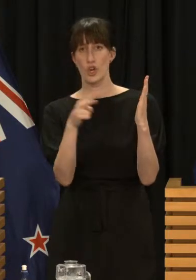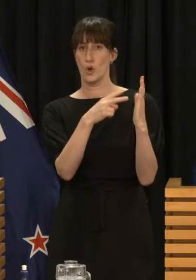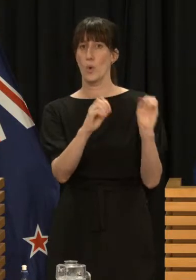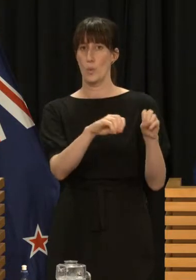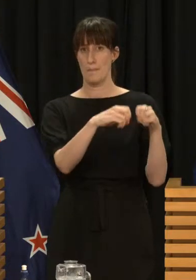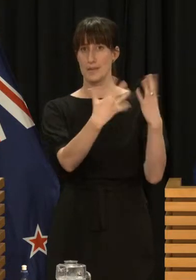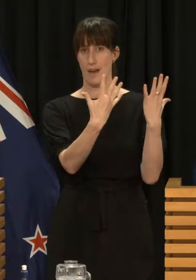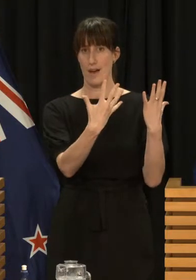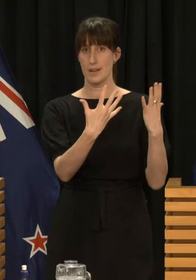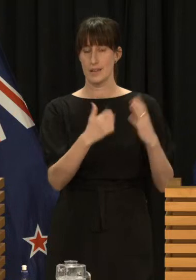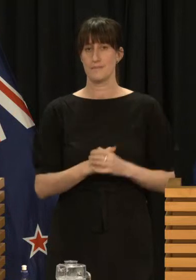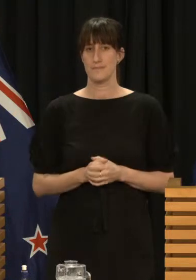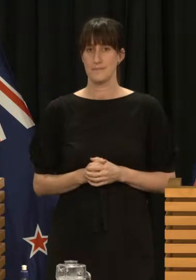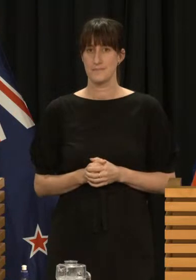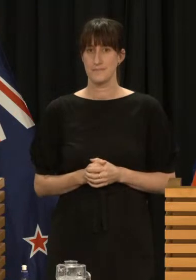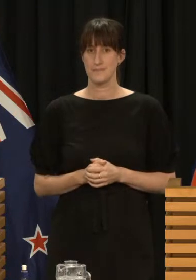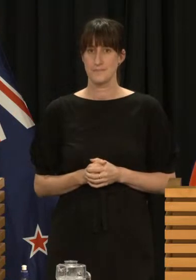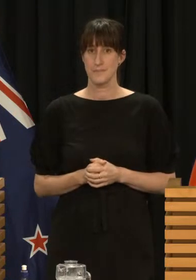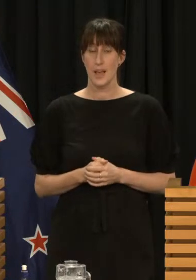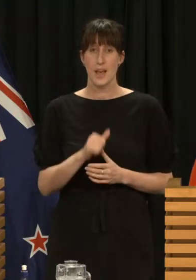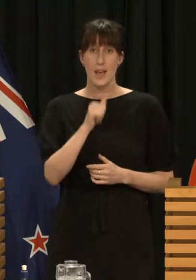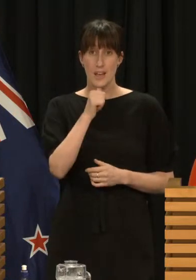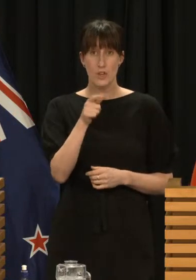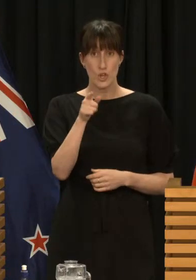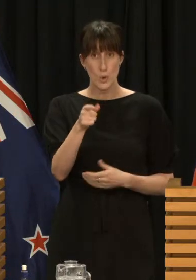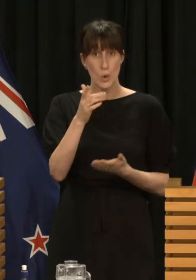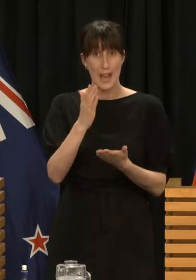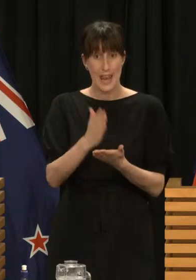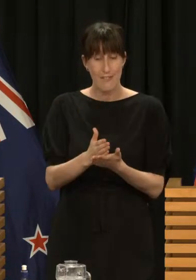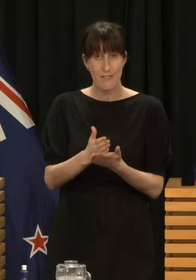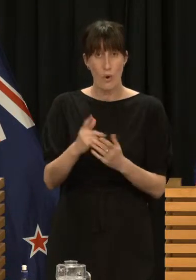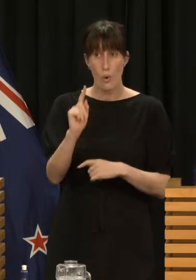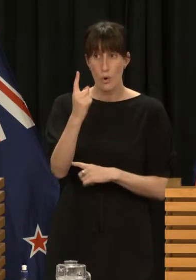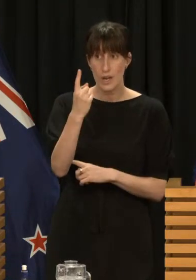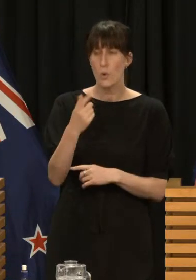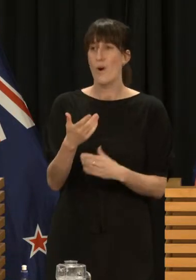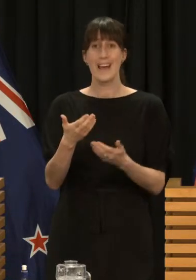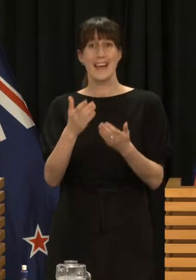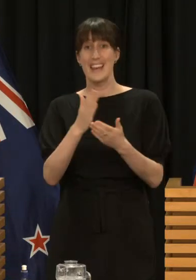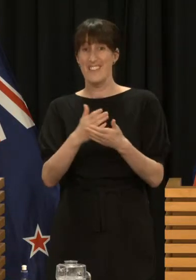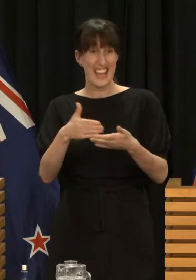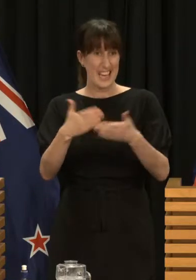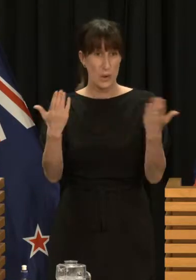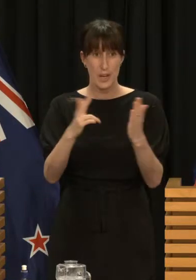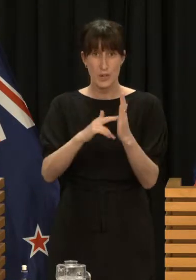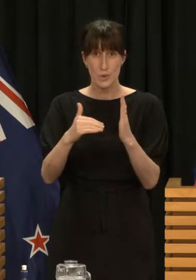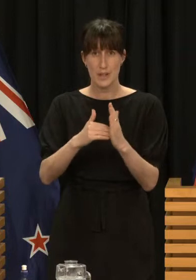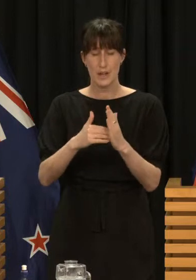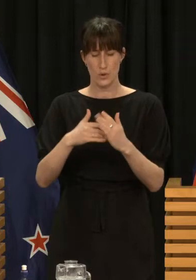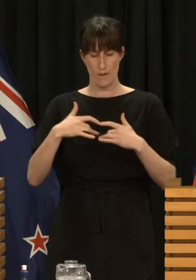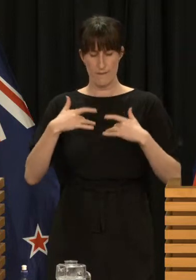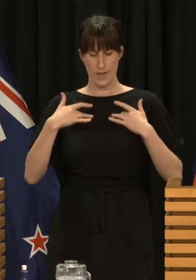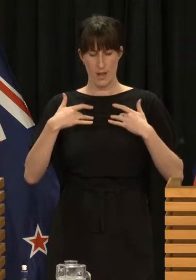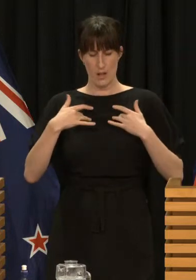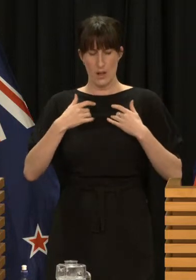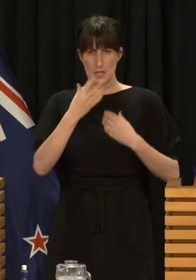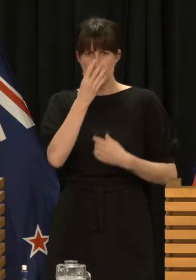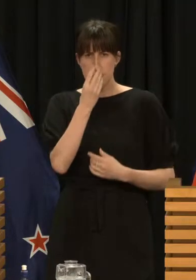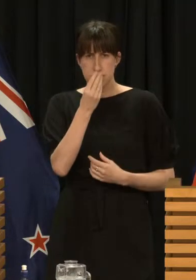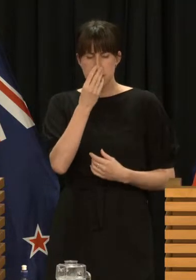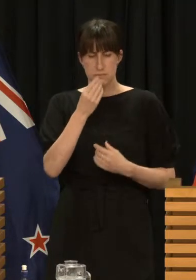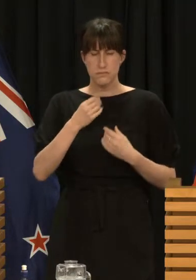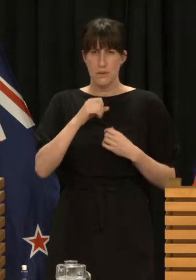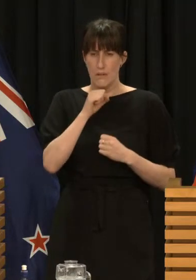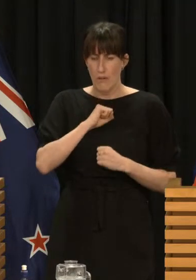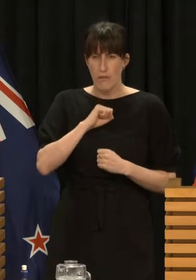And to reiterate, anyone in the Auckland area, and indeed throughout New Zealand, who has cold or flu symptoms should get a test and stay